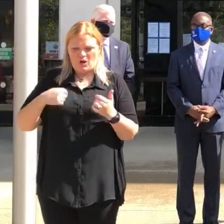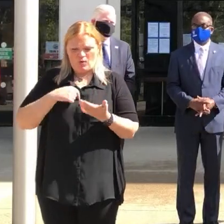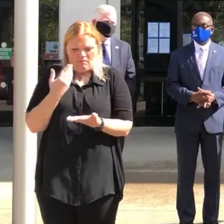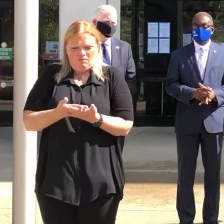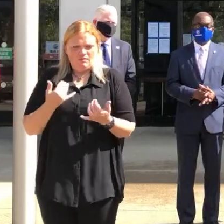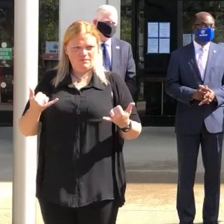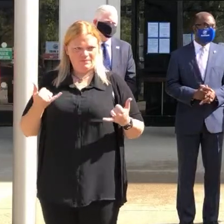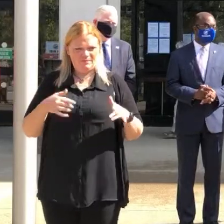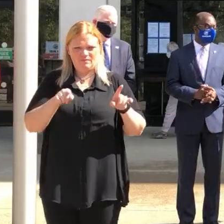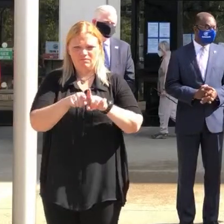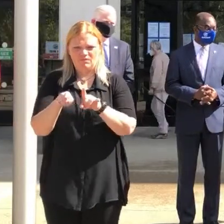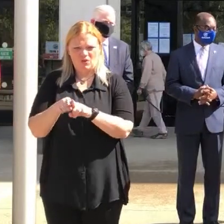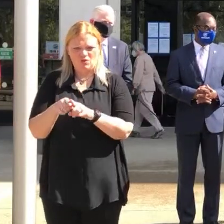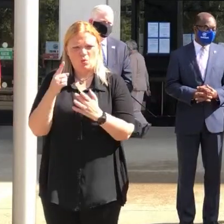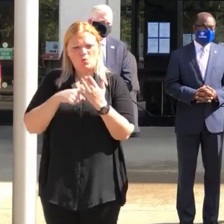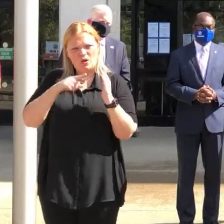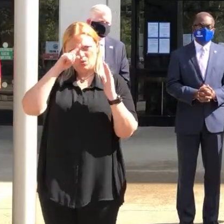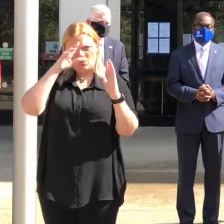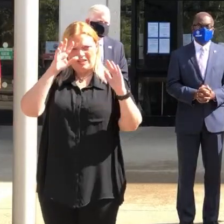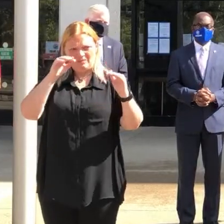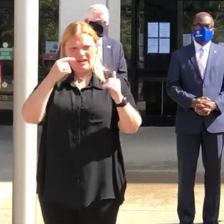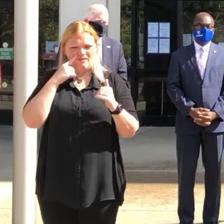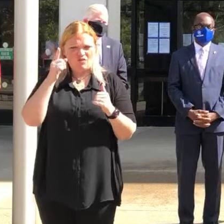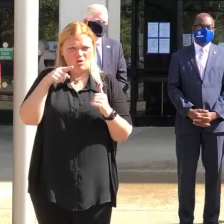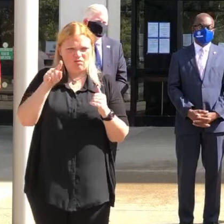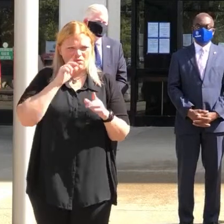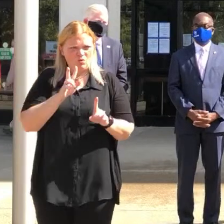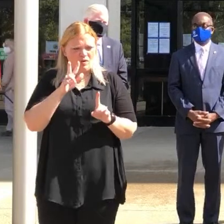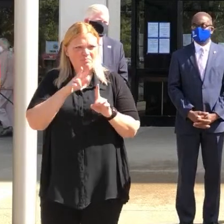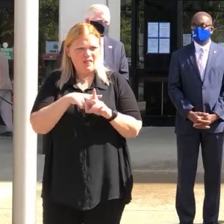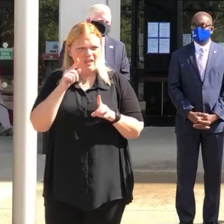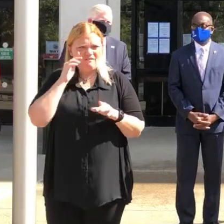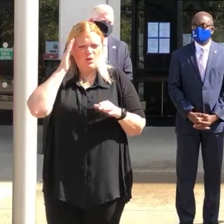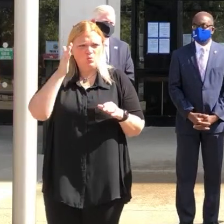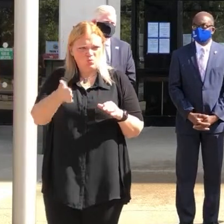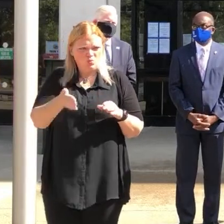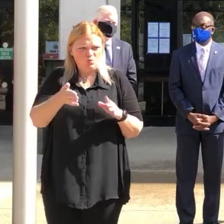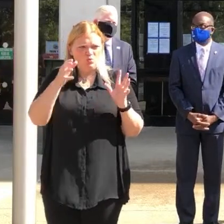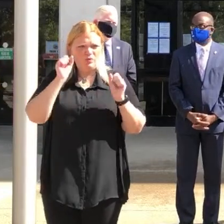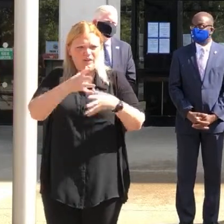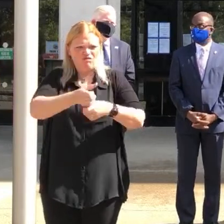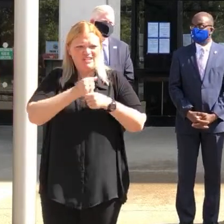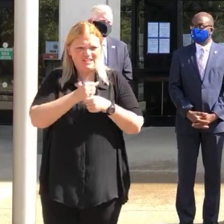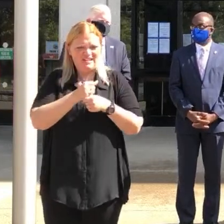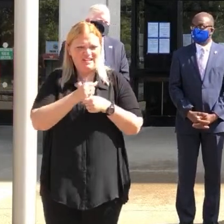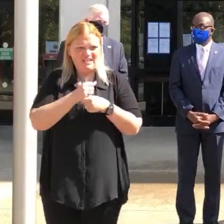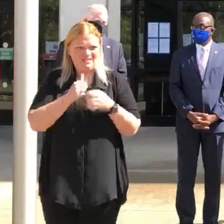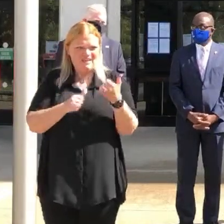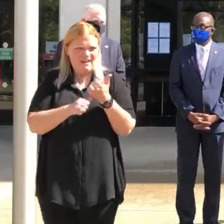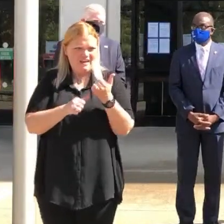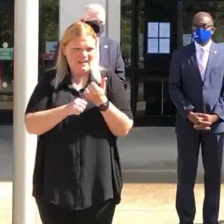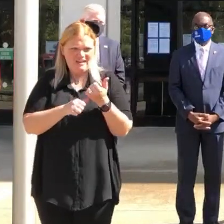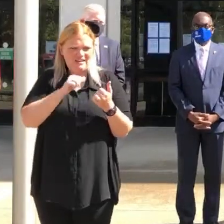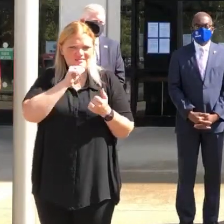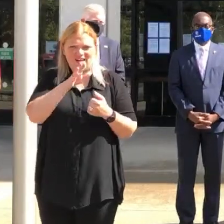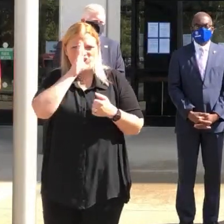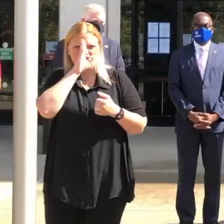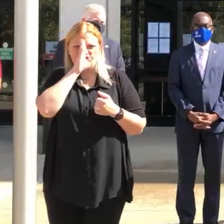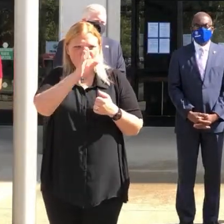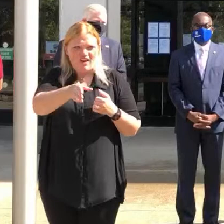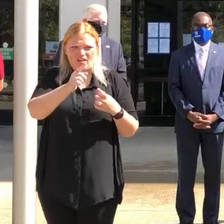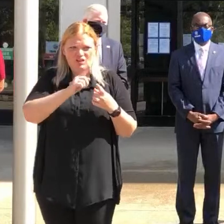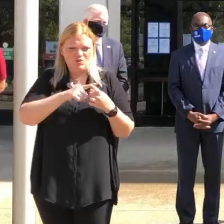as well as what is to be expected for those who are applying in the future so that they can receive the aid, which will not go directly to